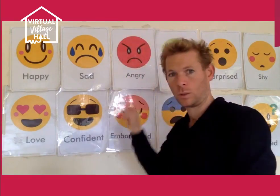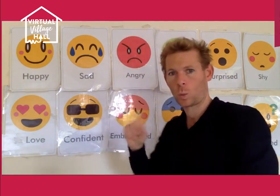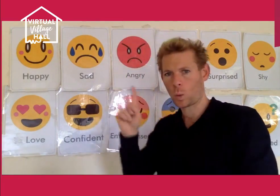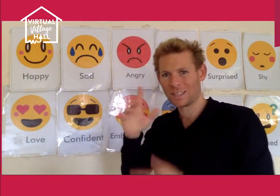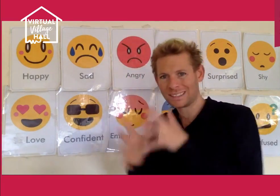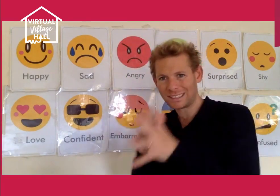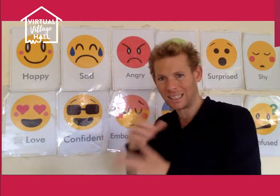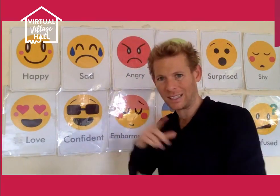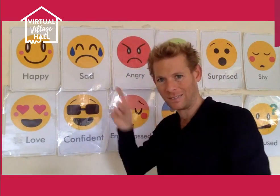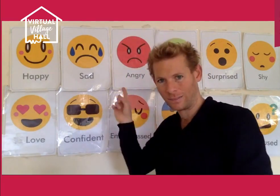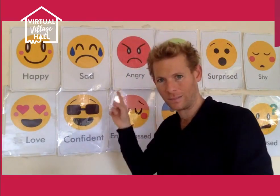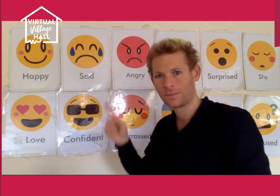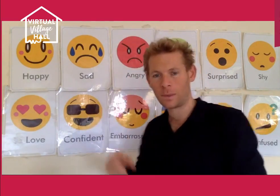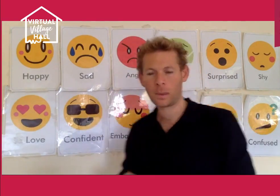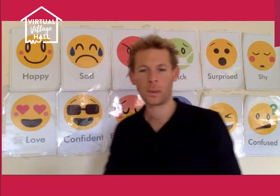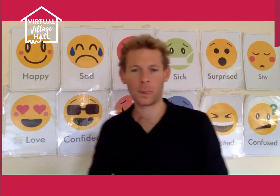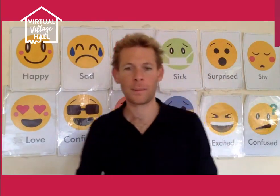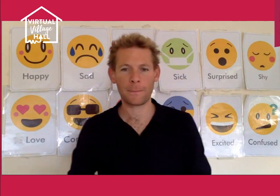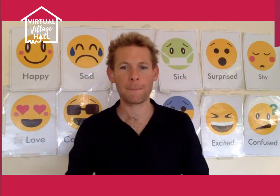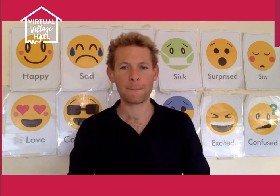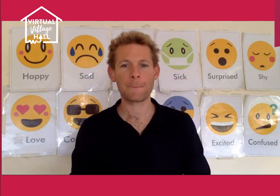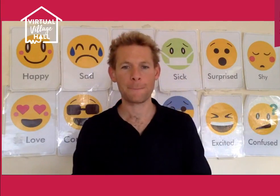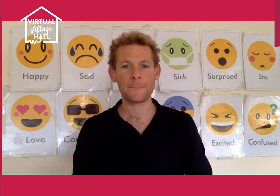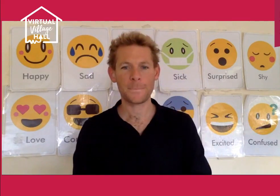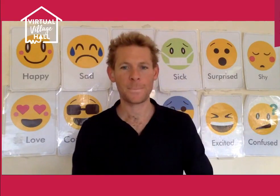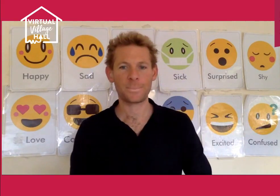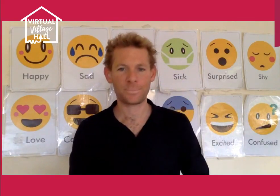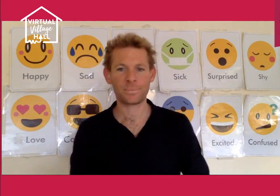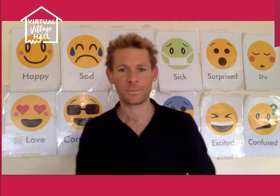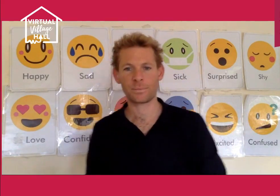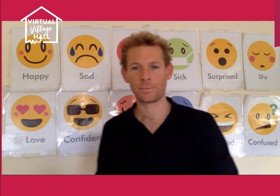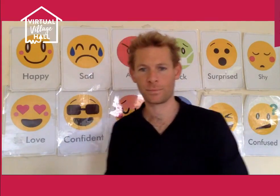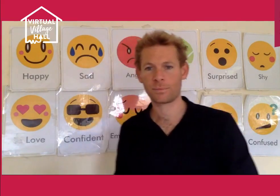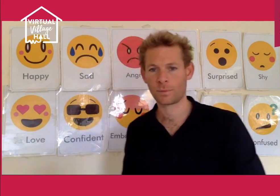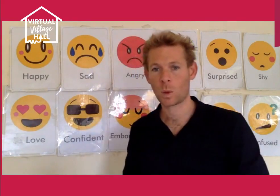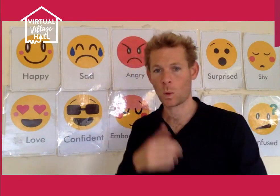so first of all, I'm going to encourage you to sign it as I point to the pictures. Okay?